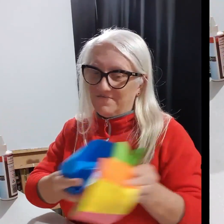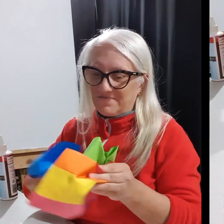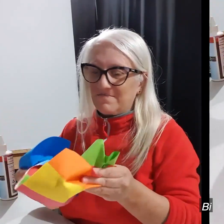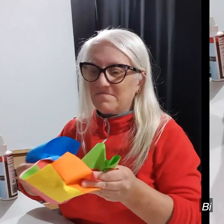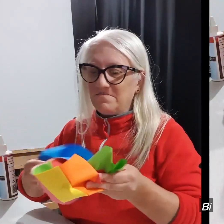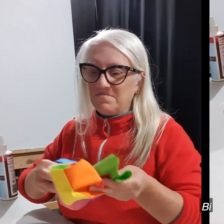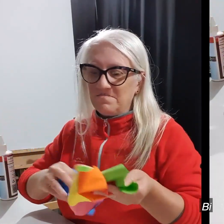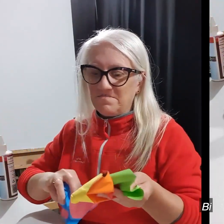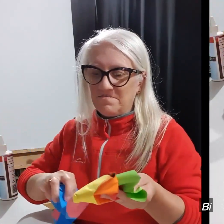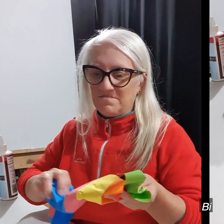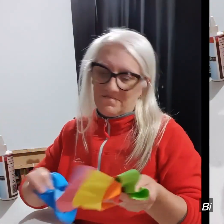Bye.